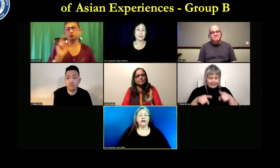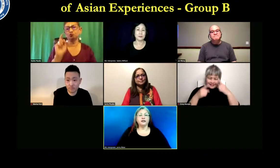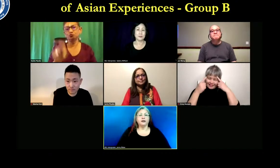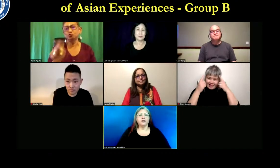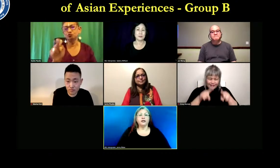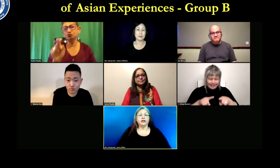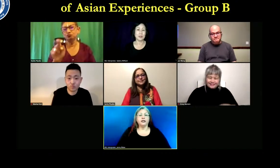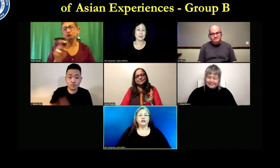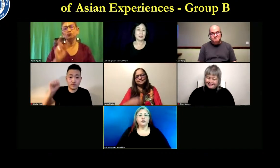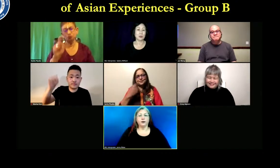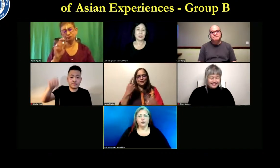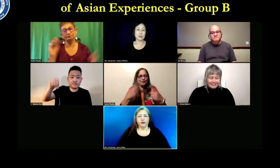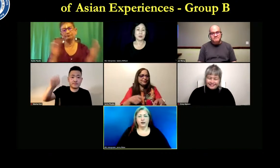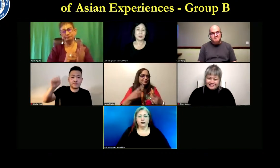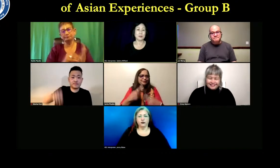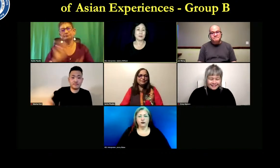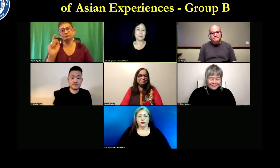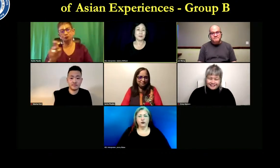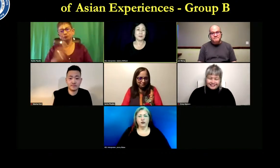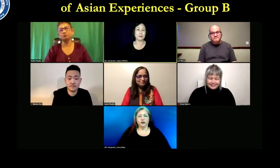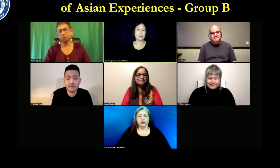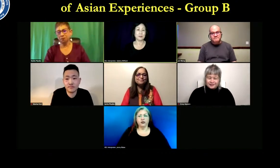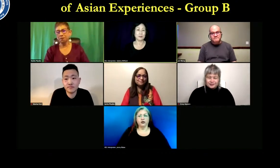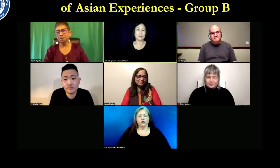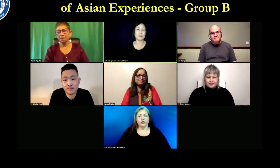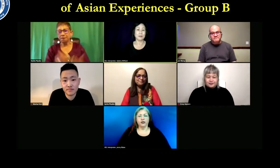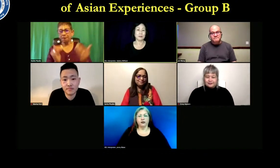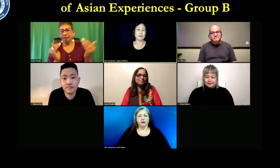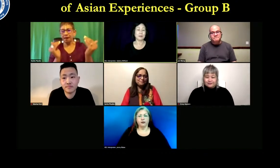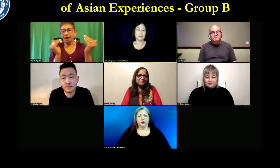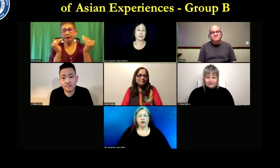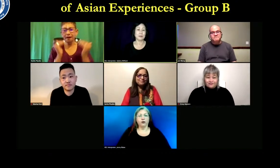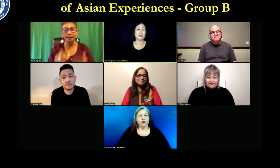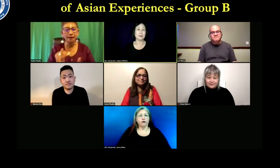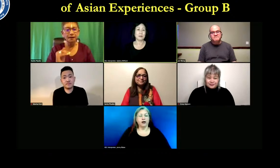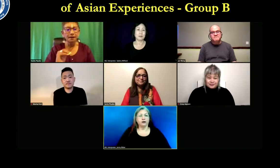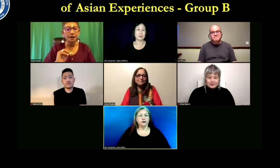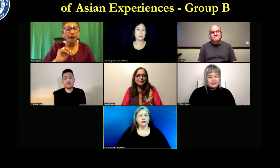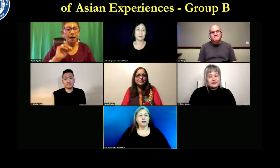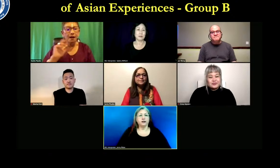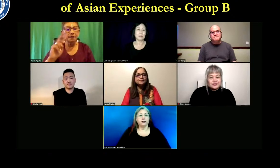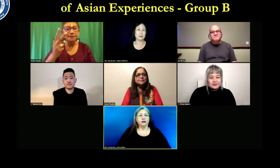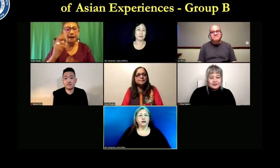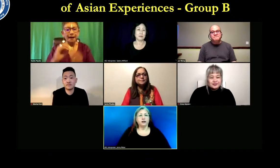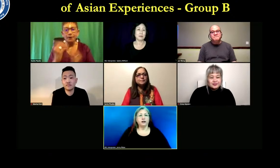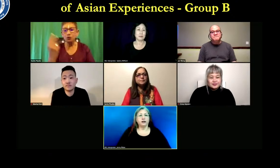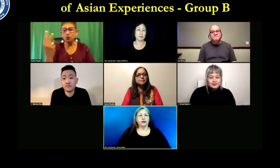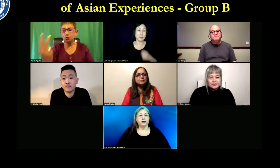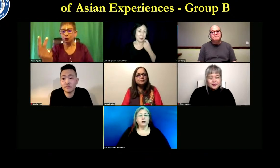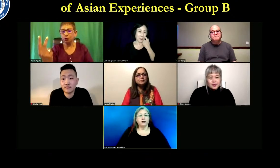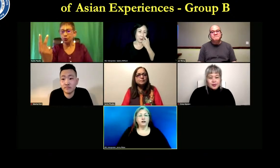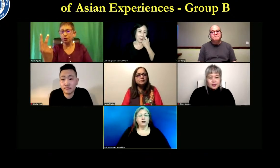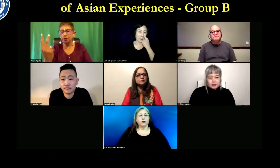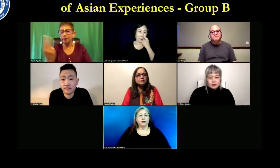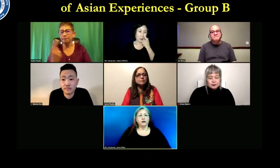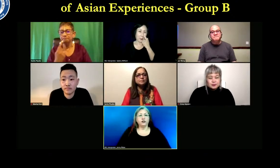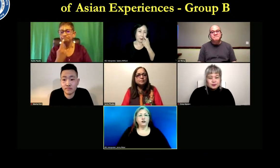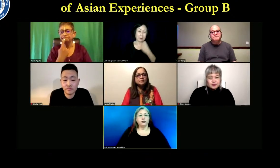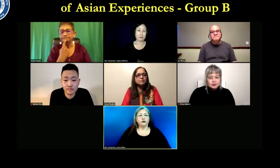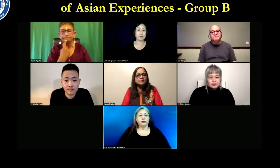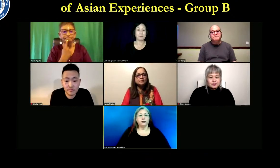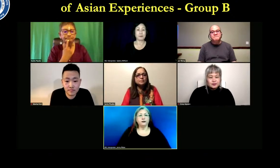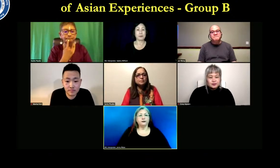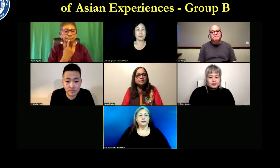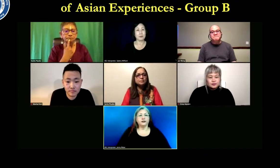think that's something that needs to be put into the curriculum all the way around. So number